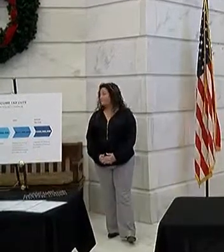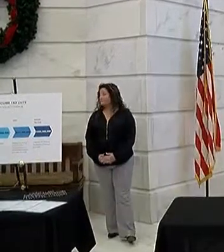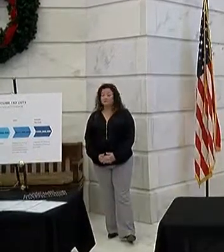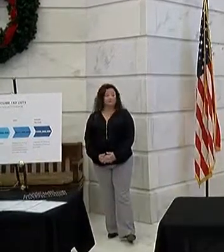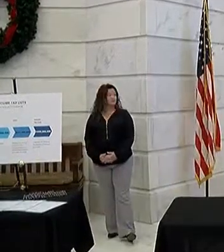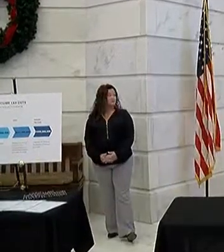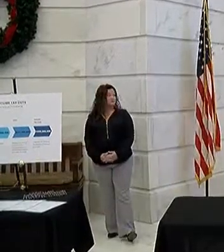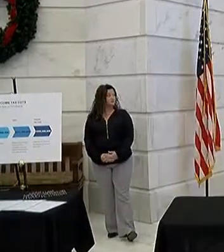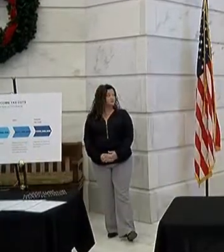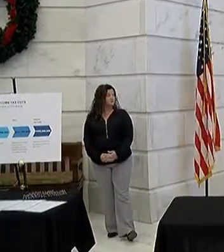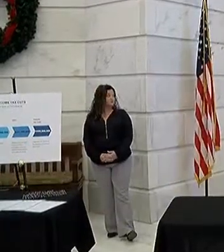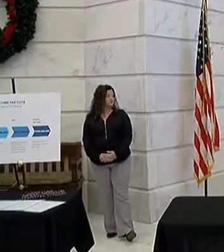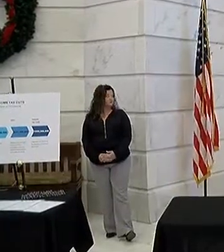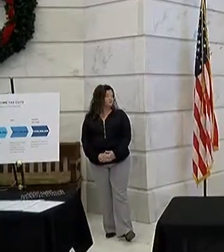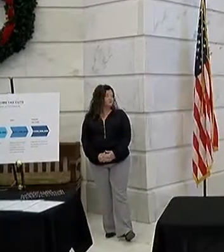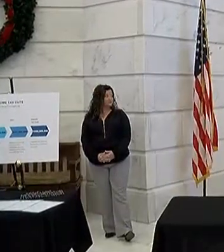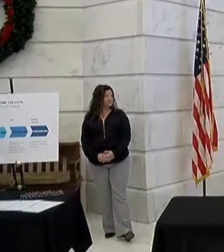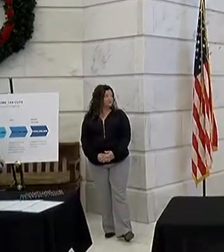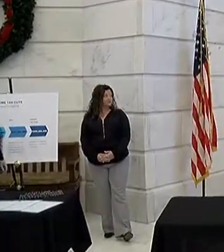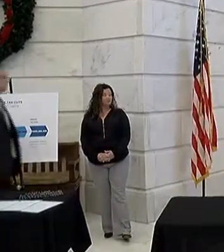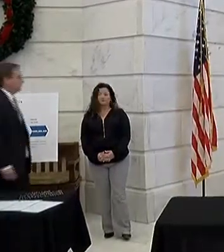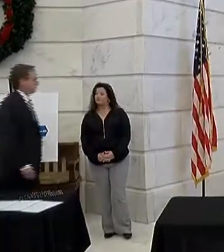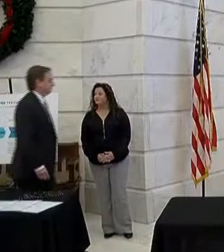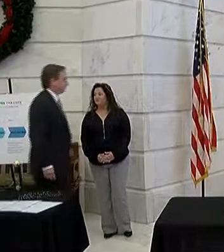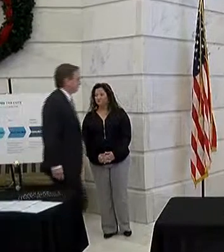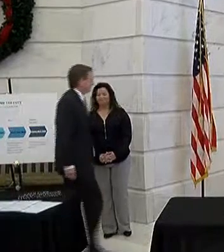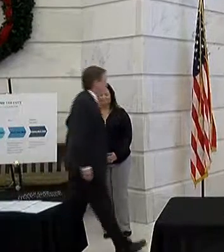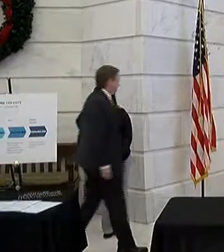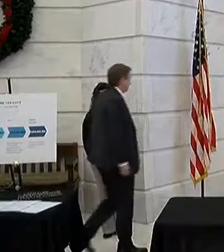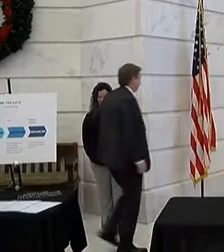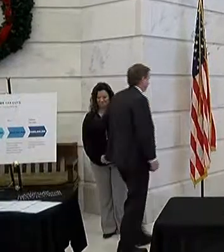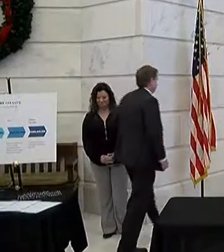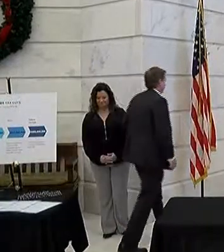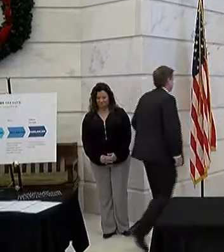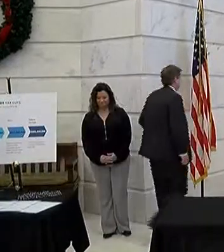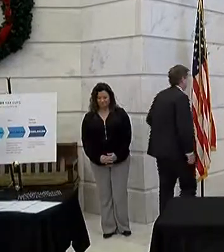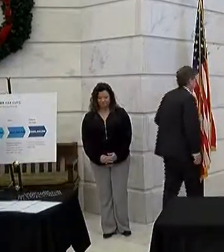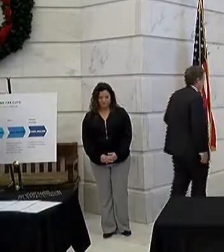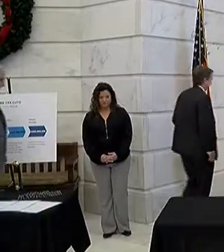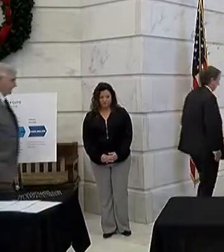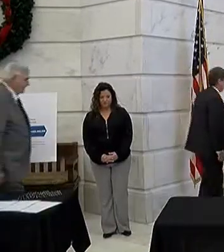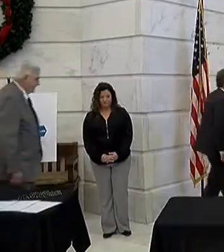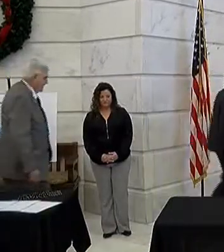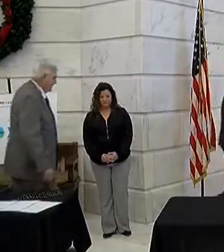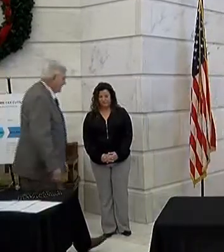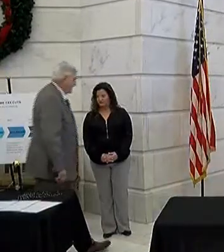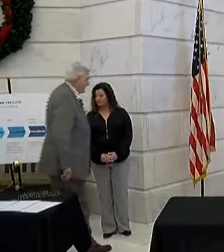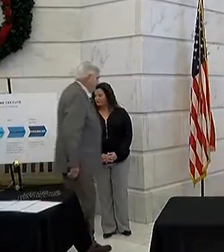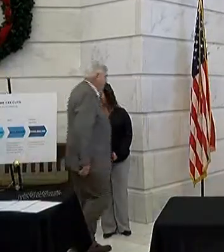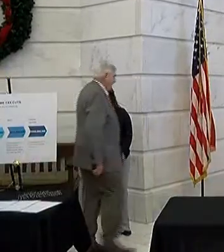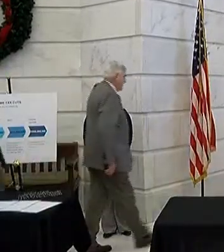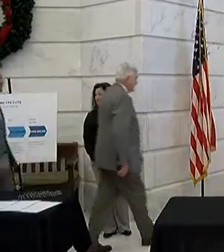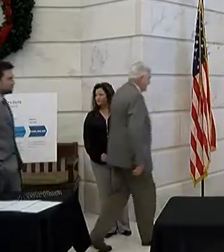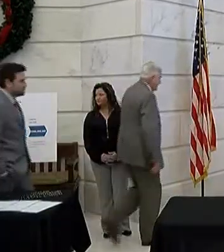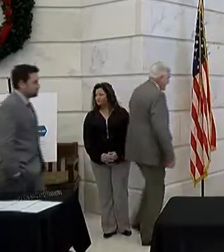Yep, Mr. Speaker, everybody come on around here, and Senator Hickey.